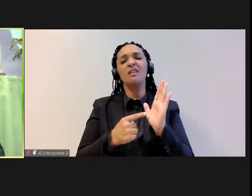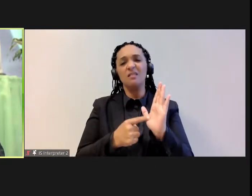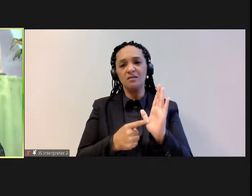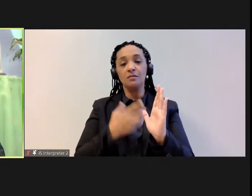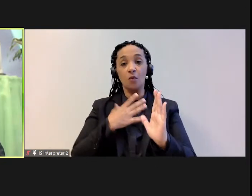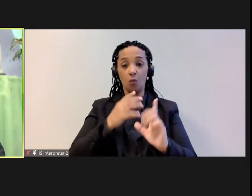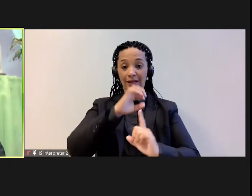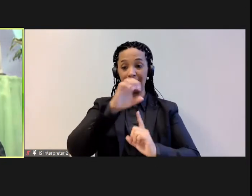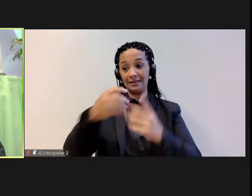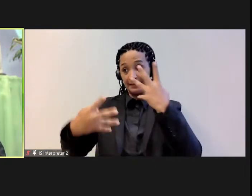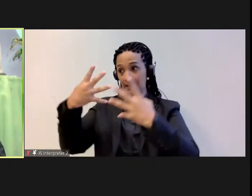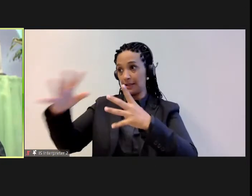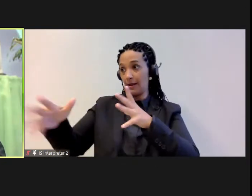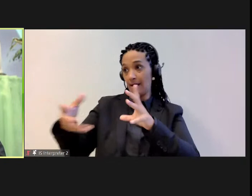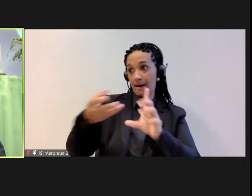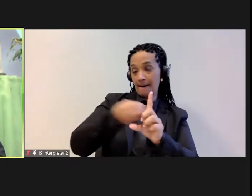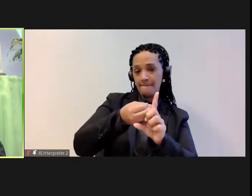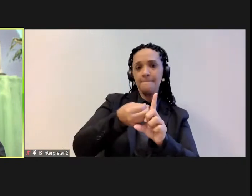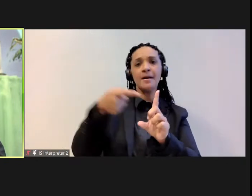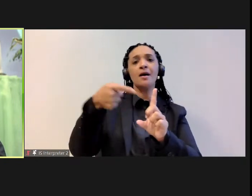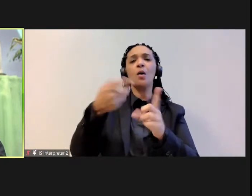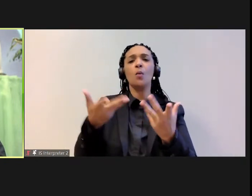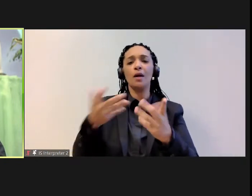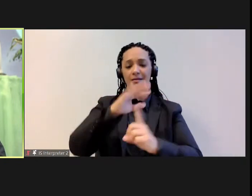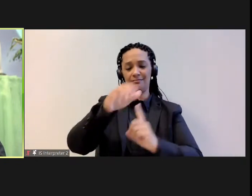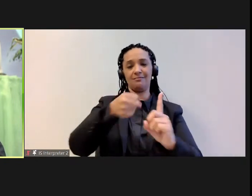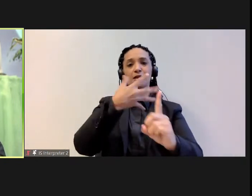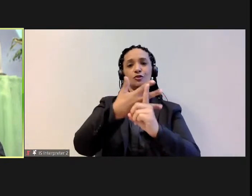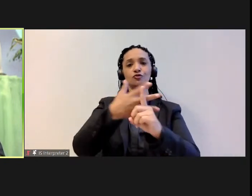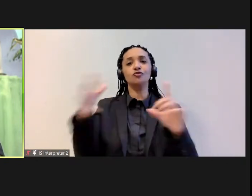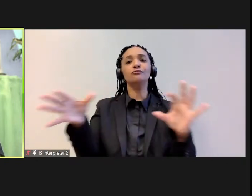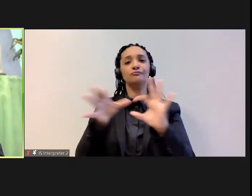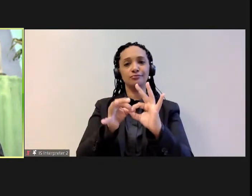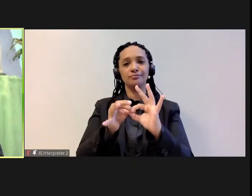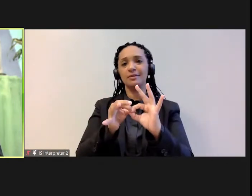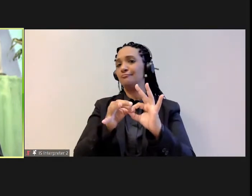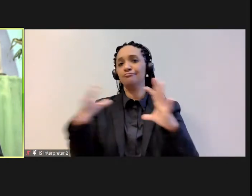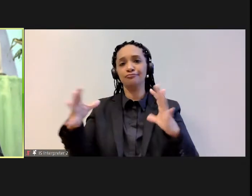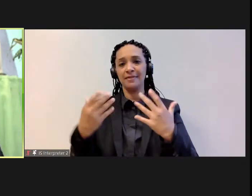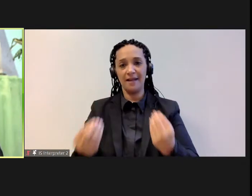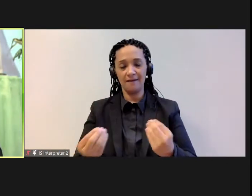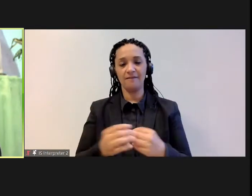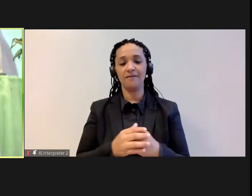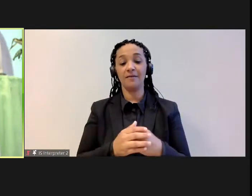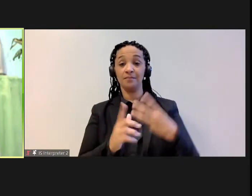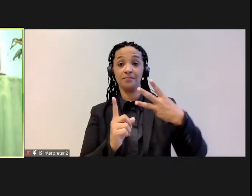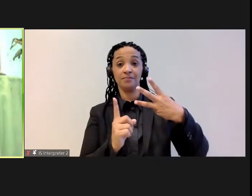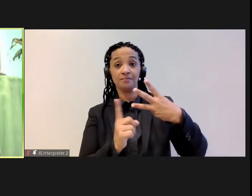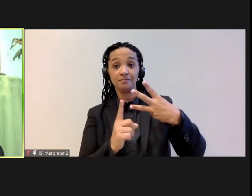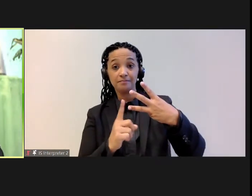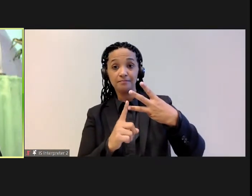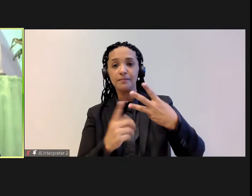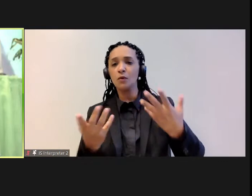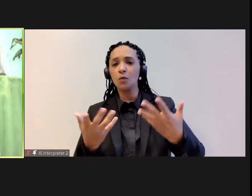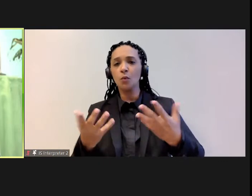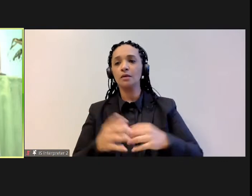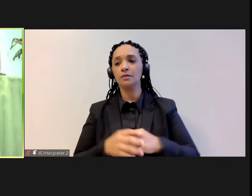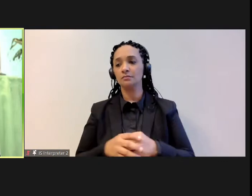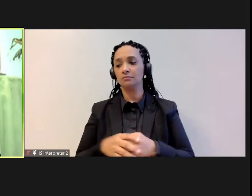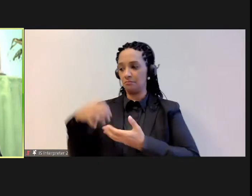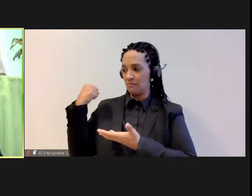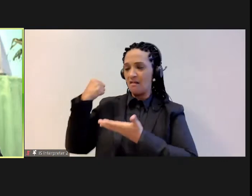SDG-specific data, was highlighted. The irregular nature of funding